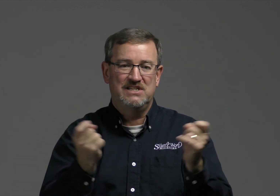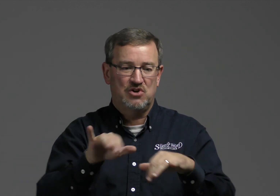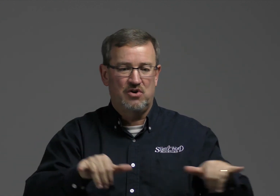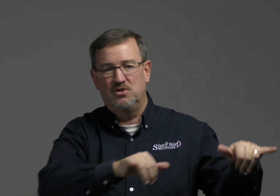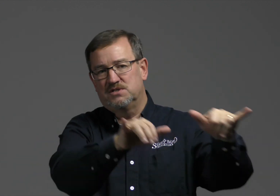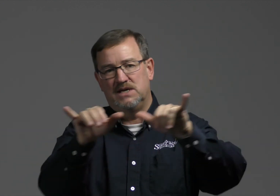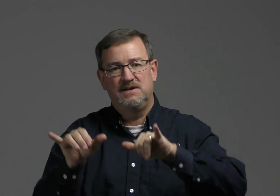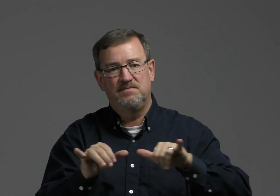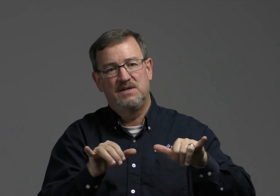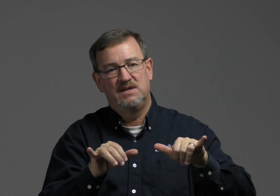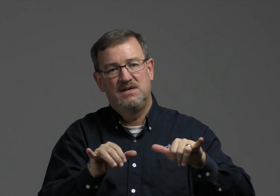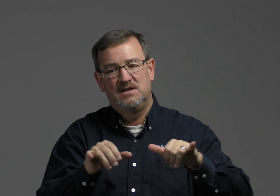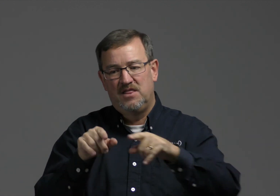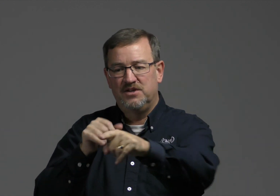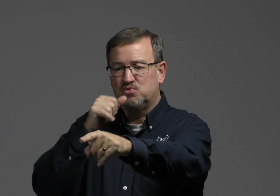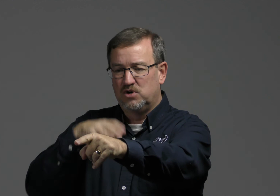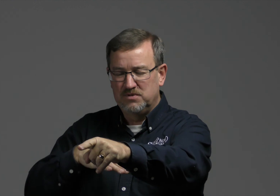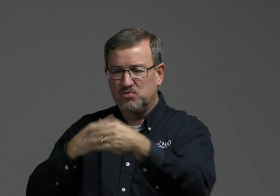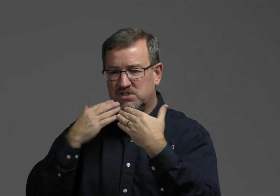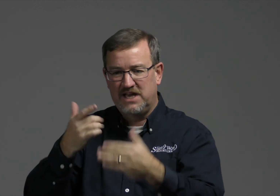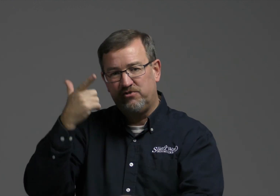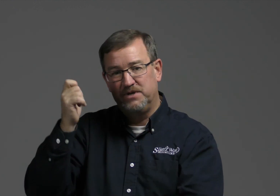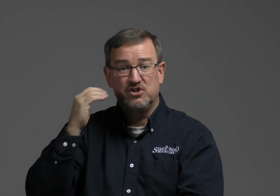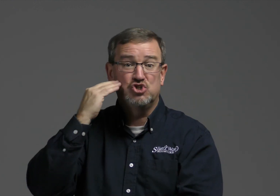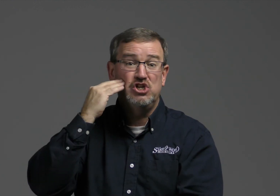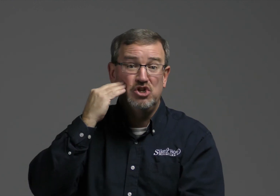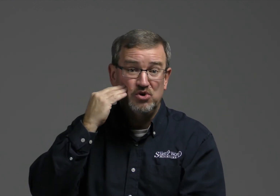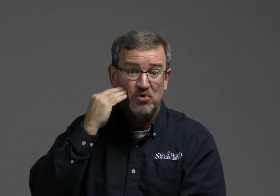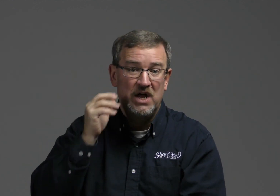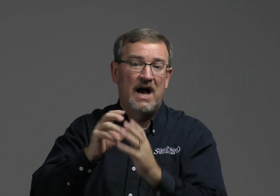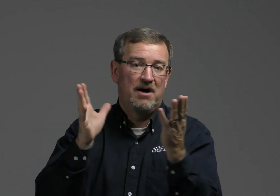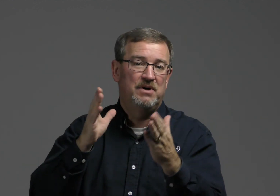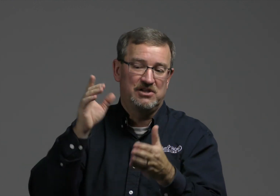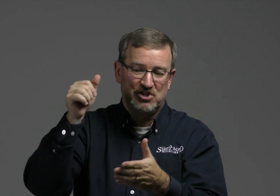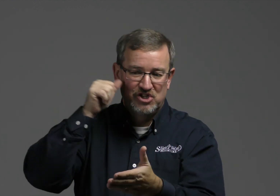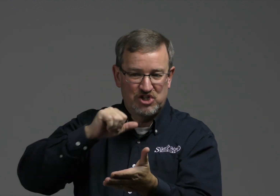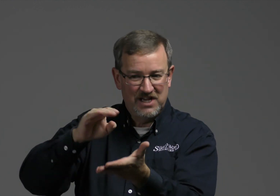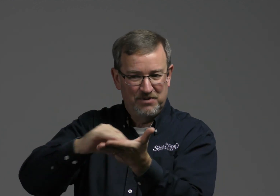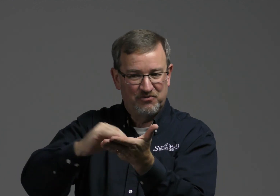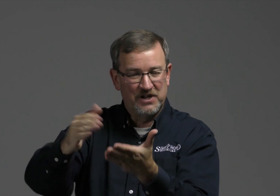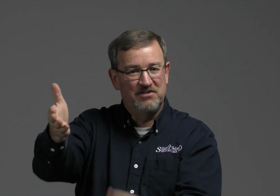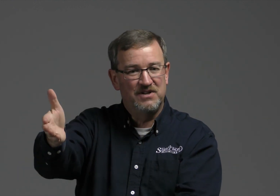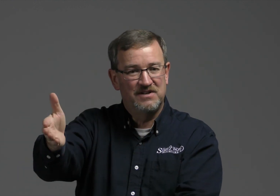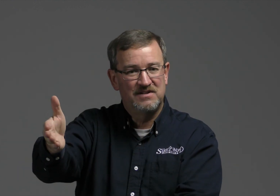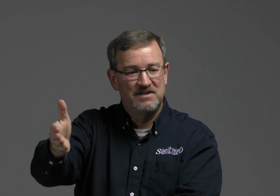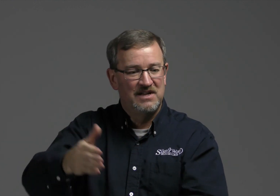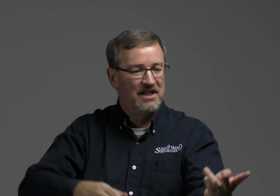sins are all the same. This woman was thankful because she knew how much she had been forgiven.